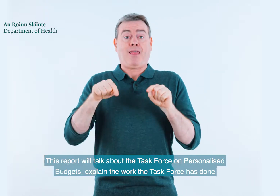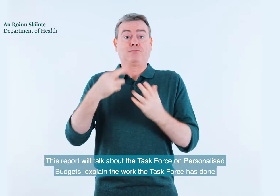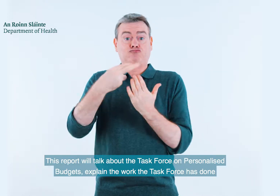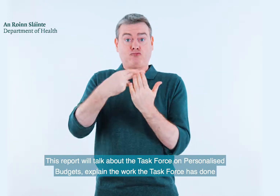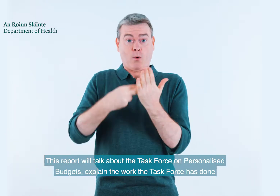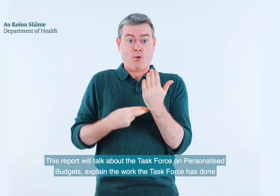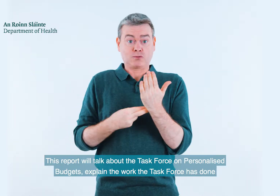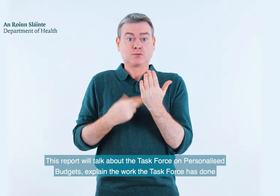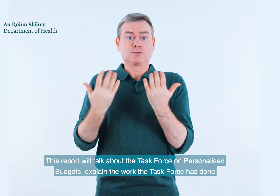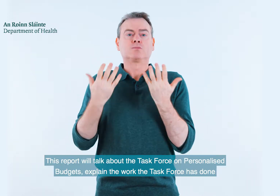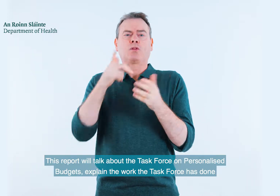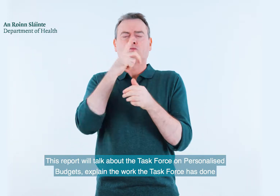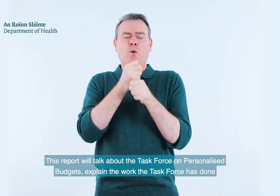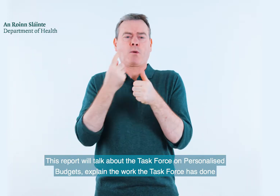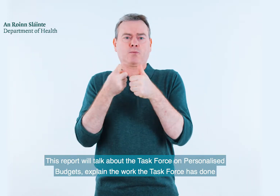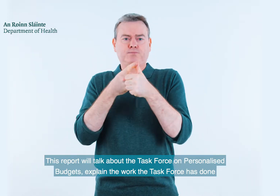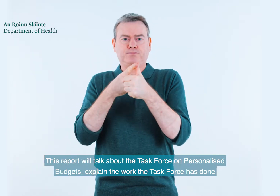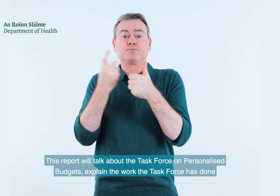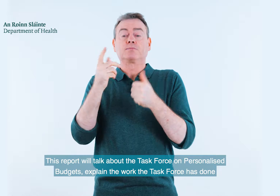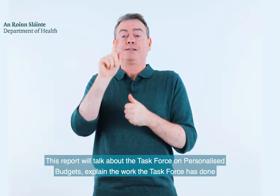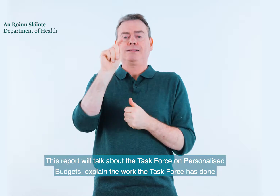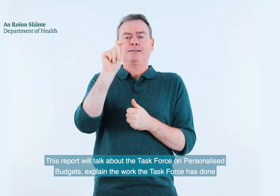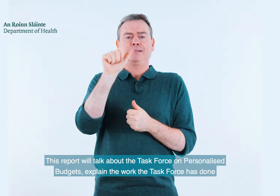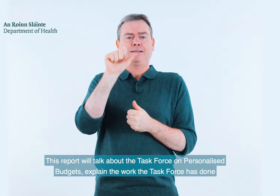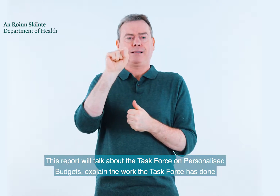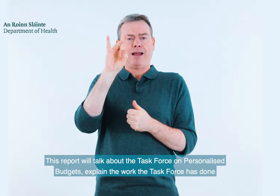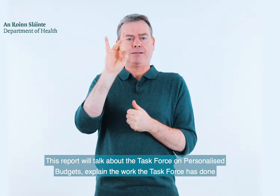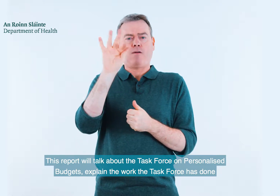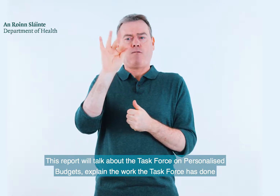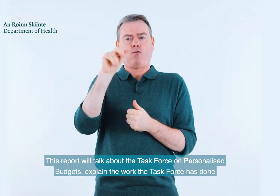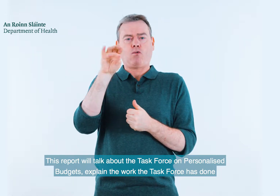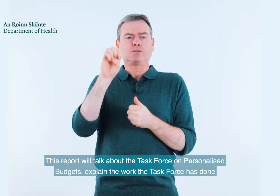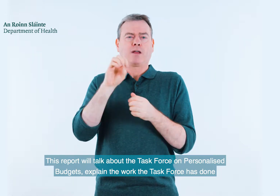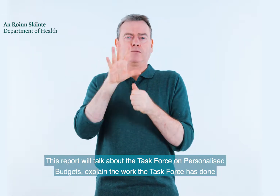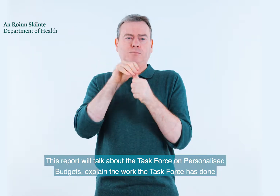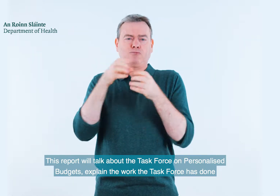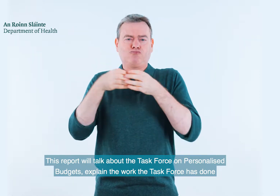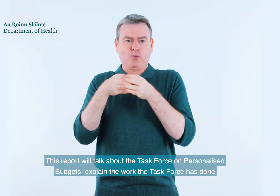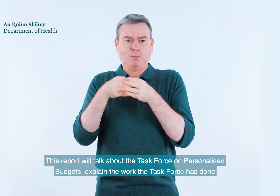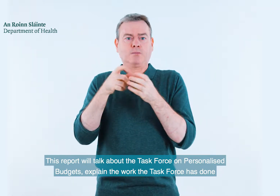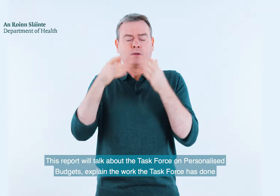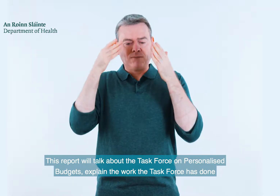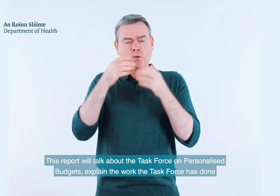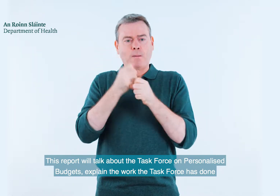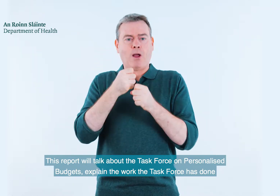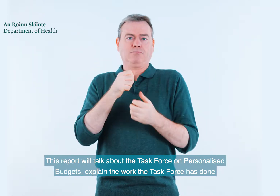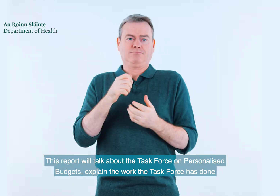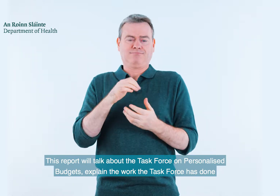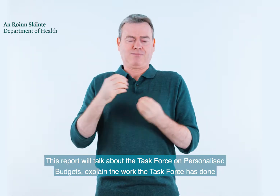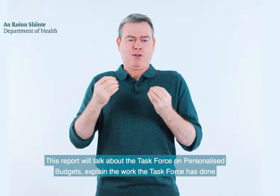This report will talk about the Task Force on Personalised Budgets, explain the work the Task Force has done,